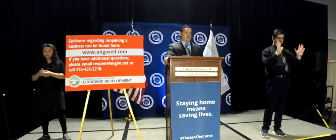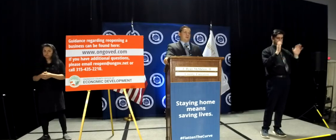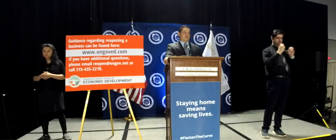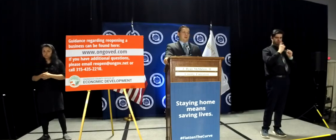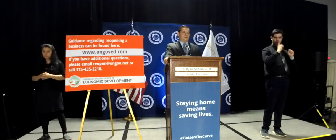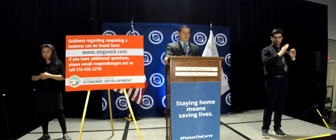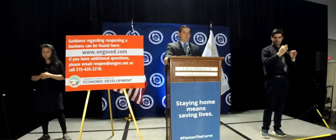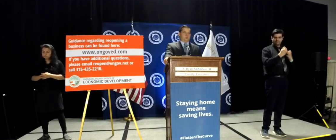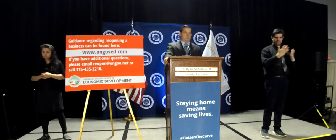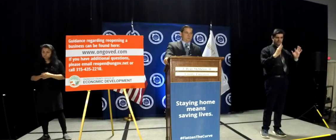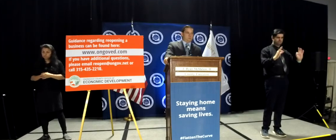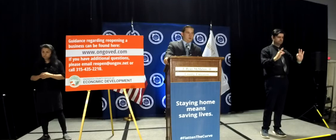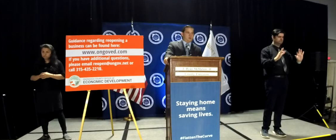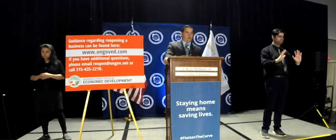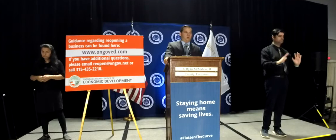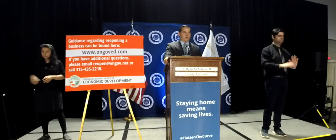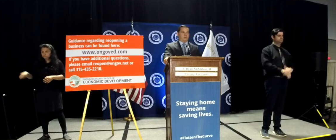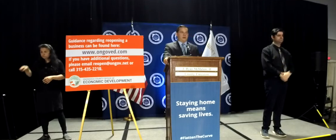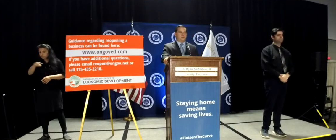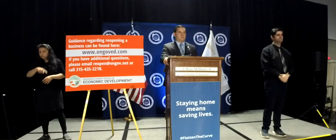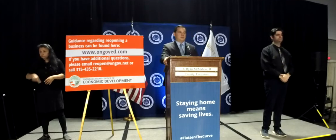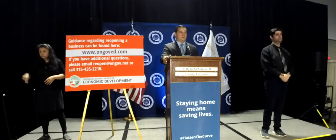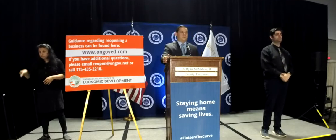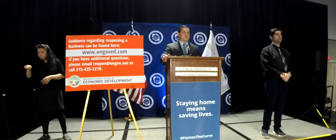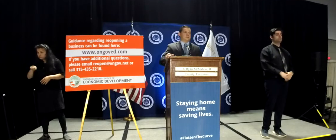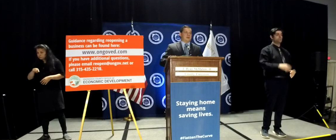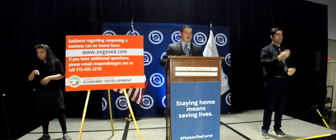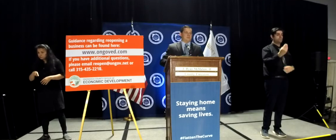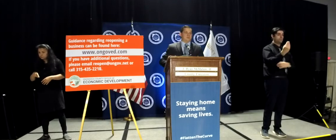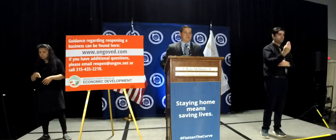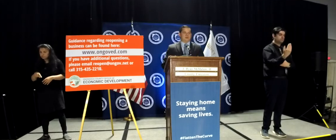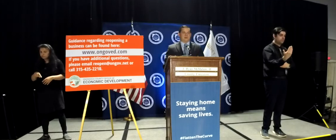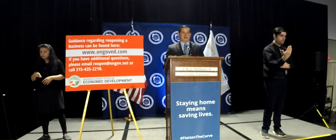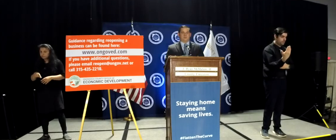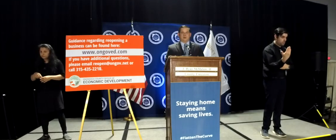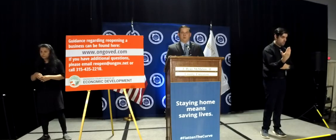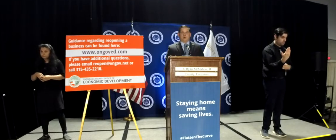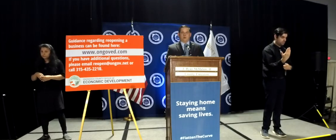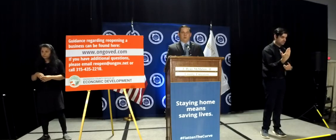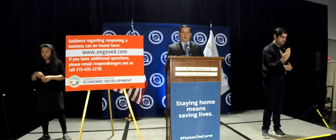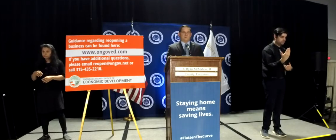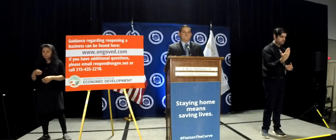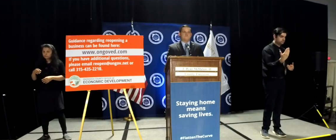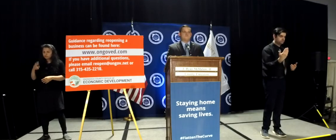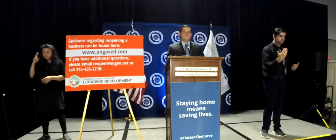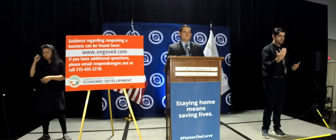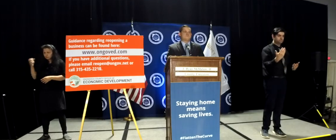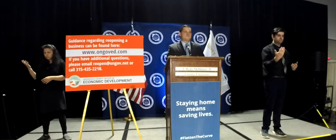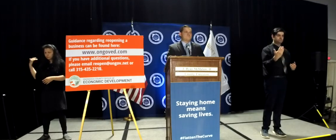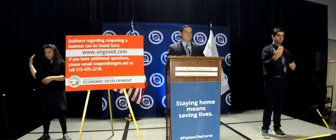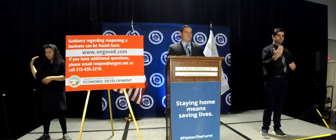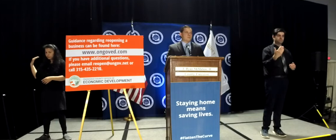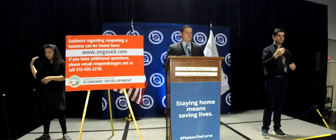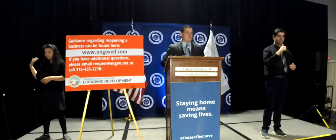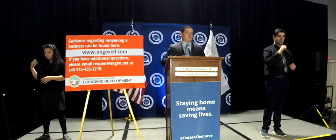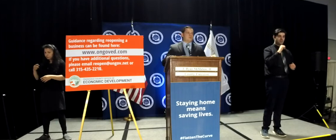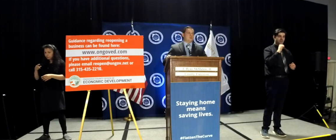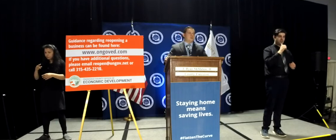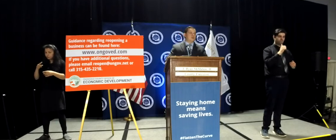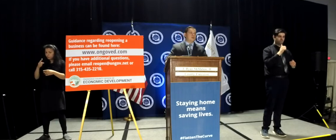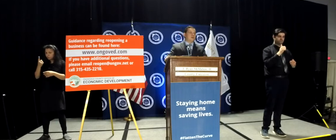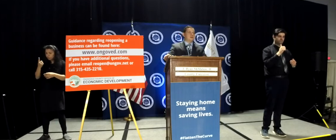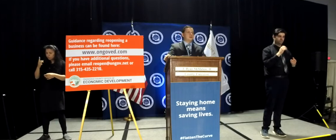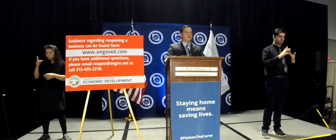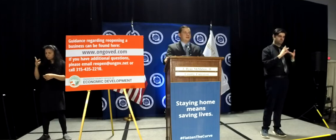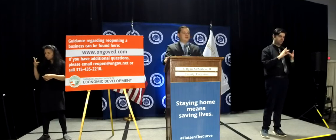going to let all of you Monday morning quarterback all the stuff that happened. I'm not going to Monday morning quarterback. You said that you'd like to talk to the governor.